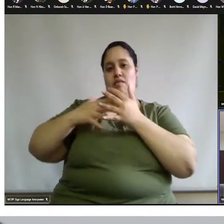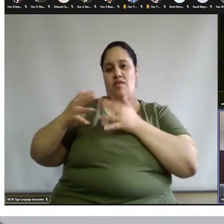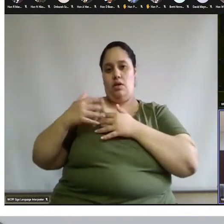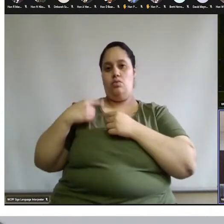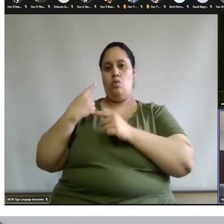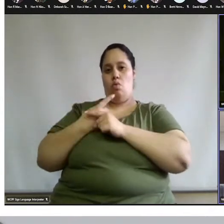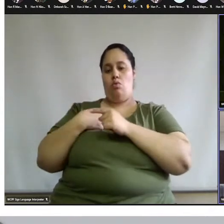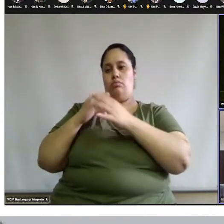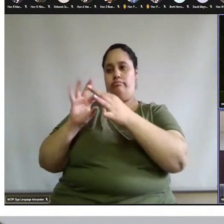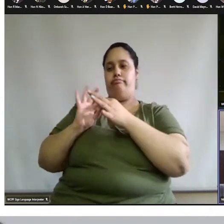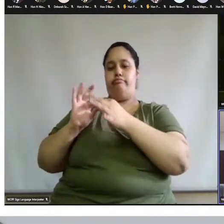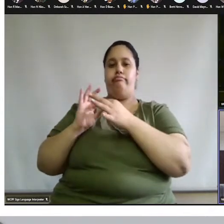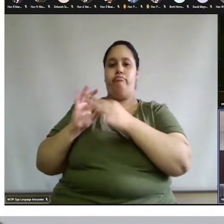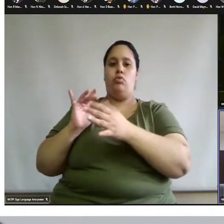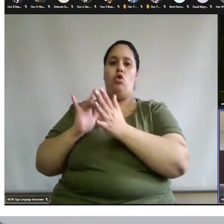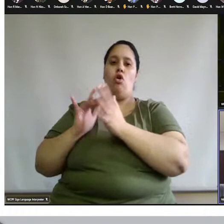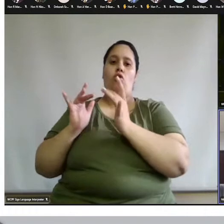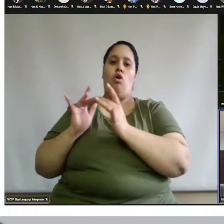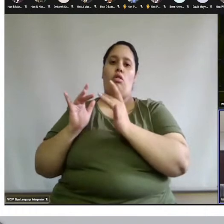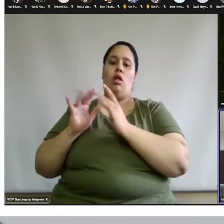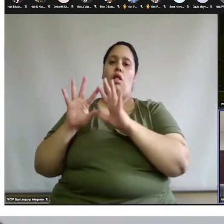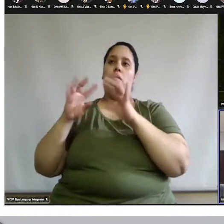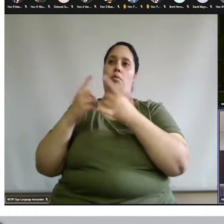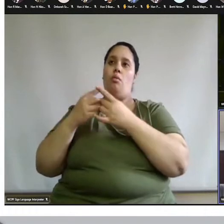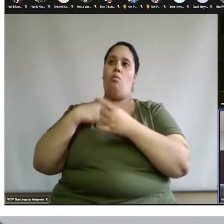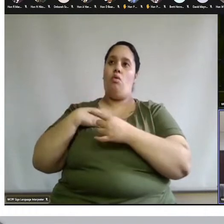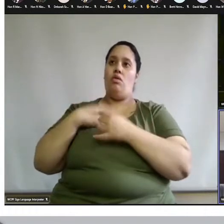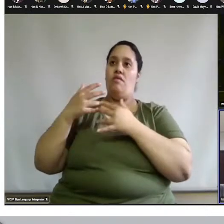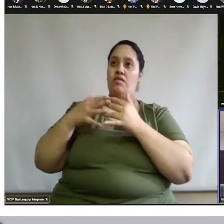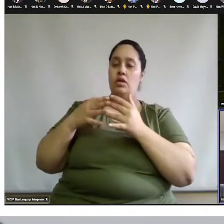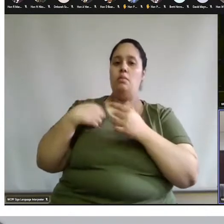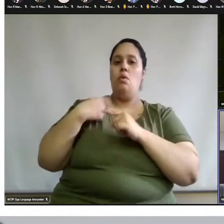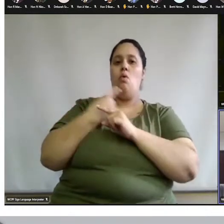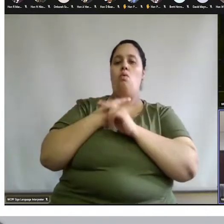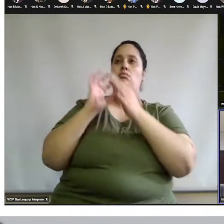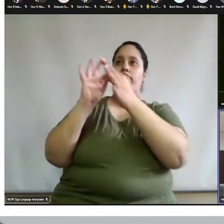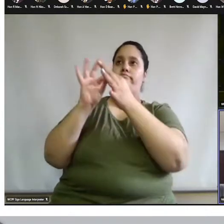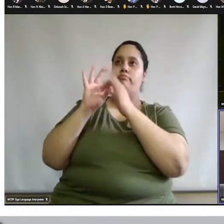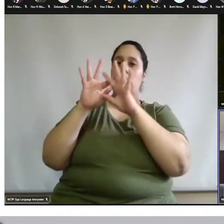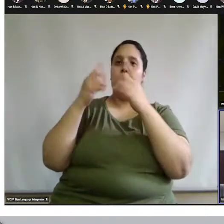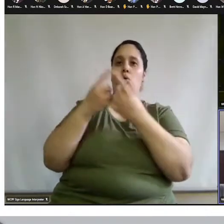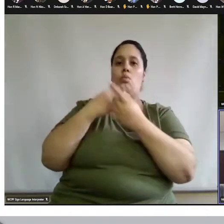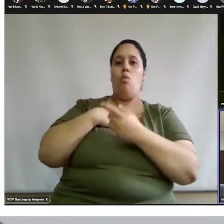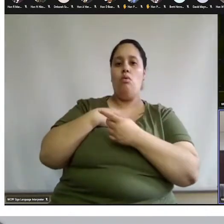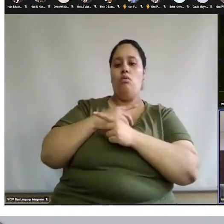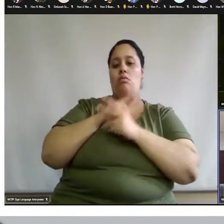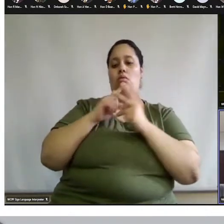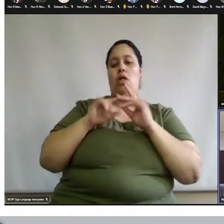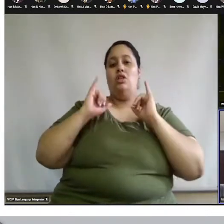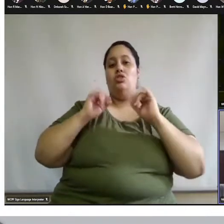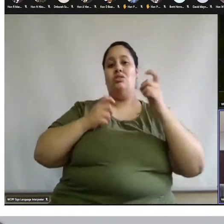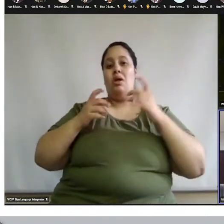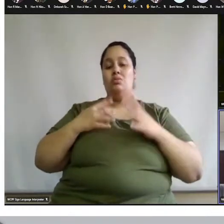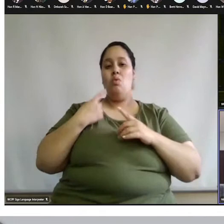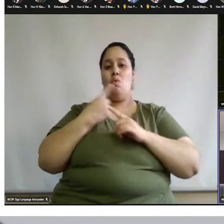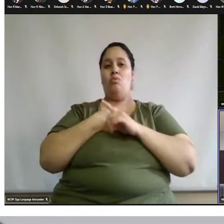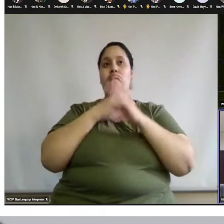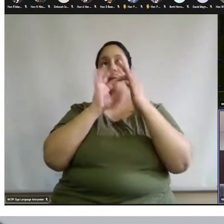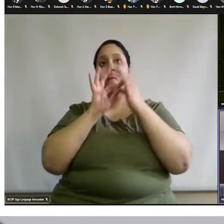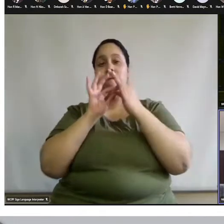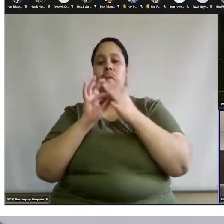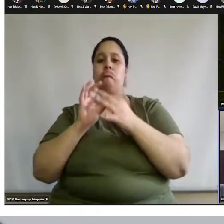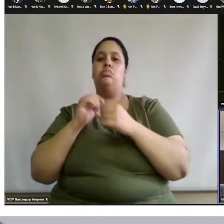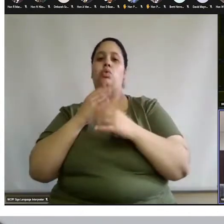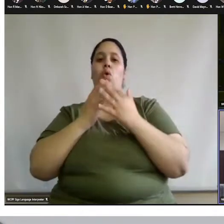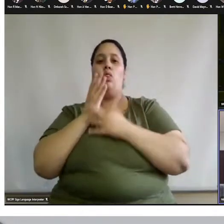contact with the Department of Water Affairs. I'm in continuous in contact with them through our disaster management and so through our